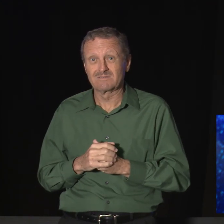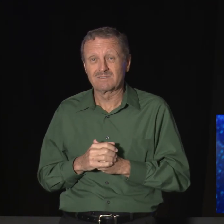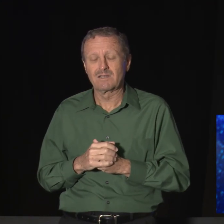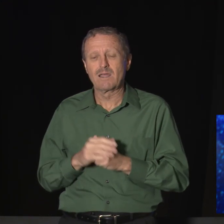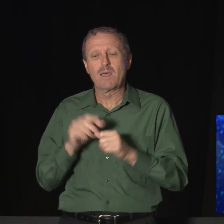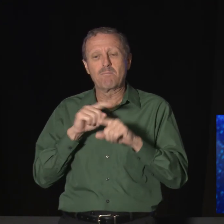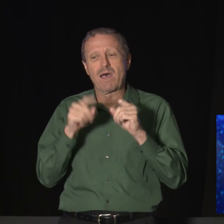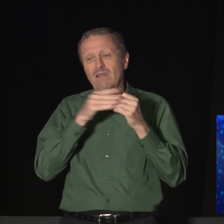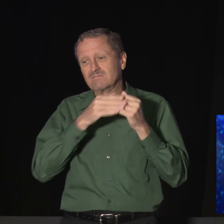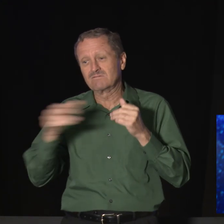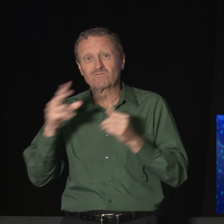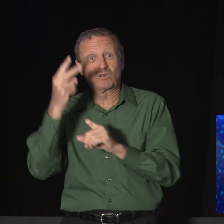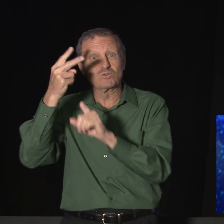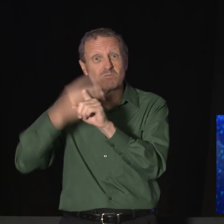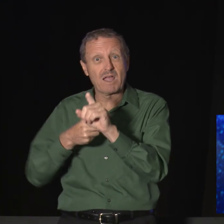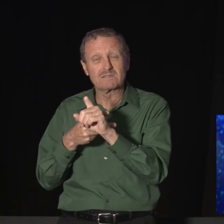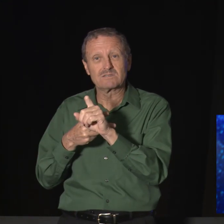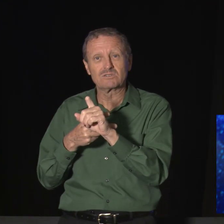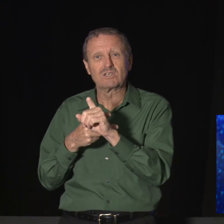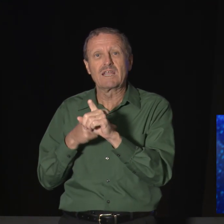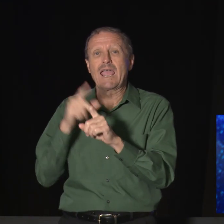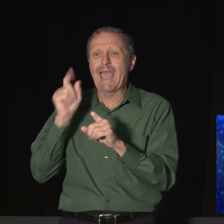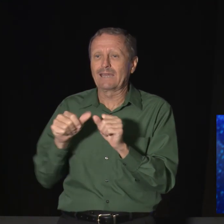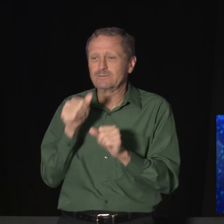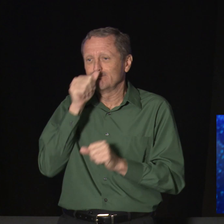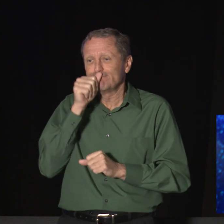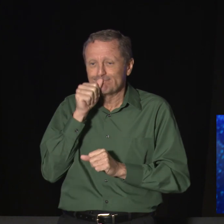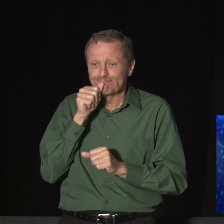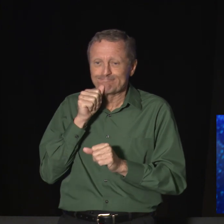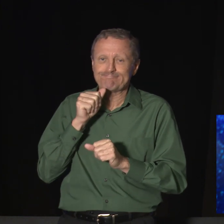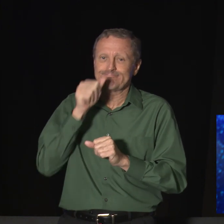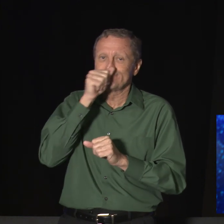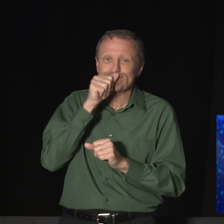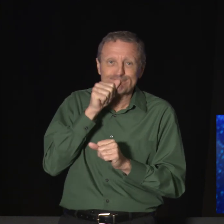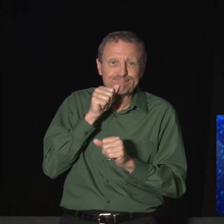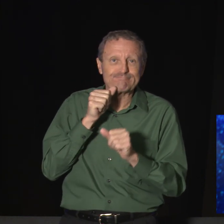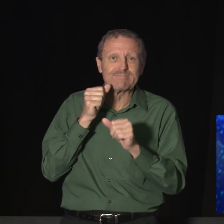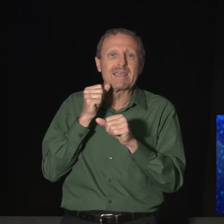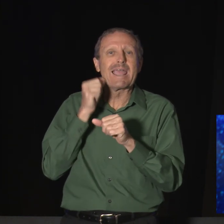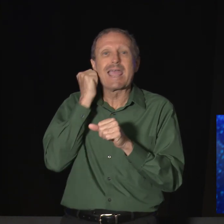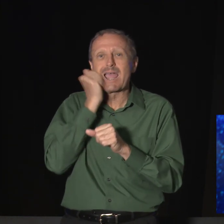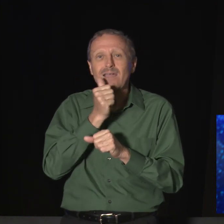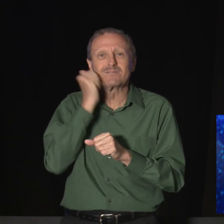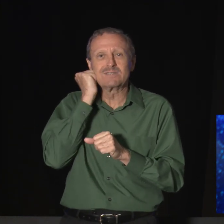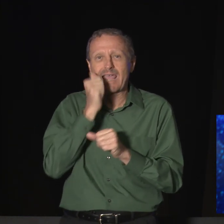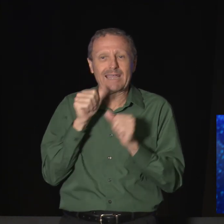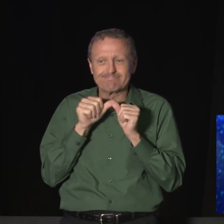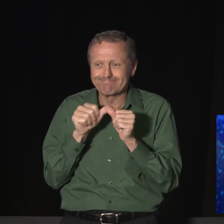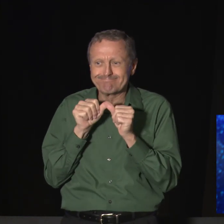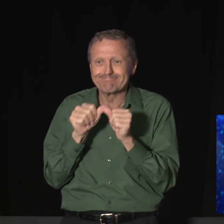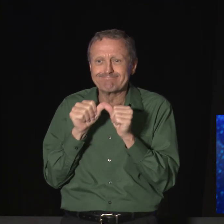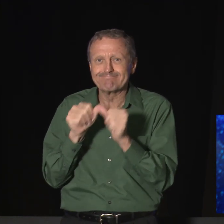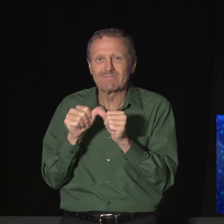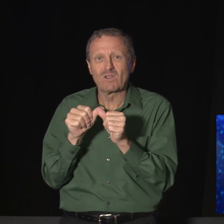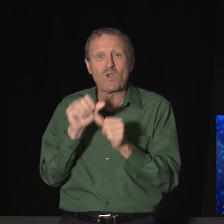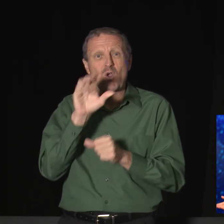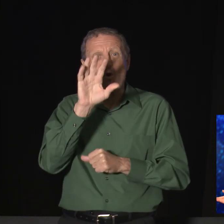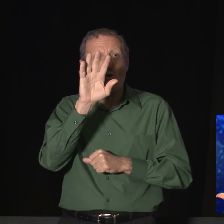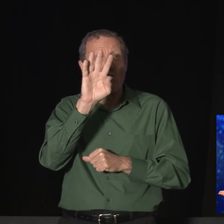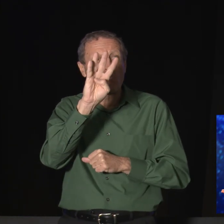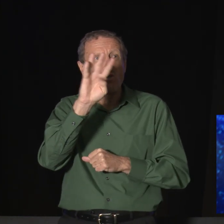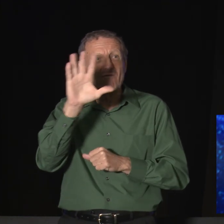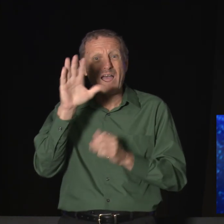But for the next 2 months, she would have to grind it out day after day after day. $45